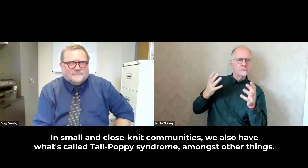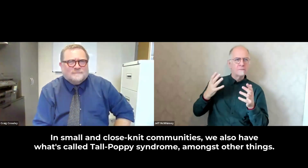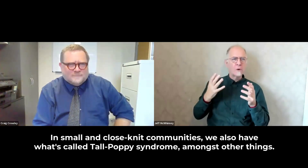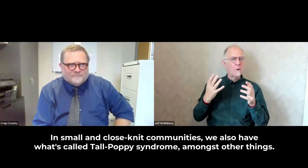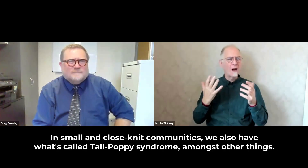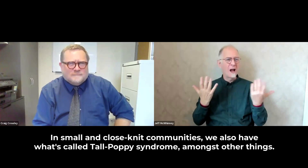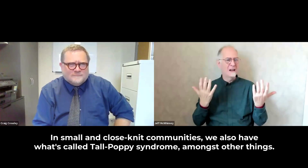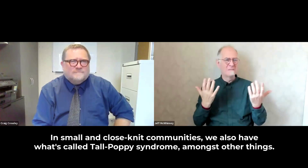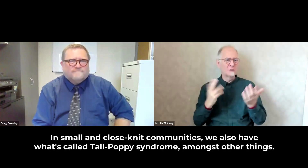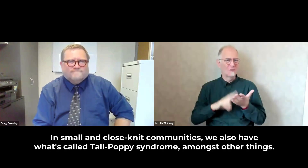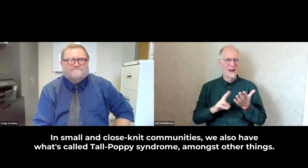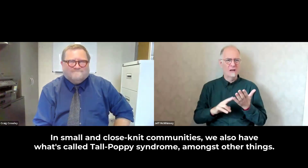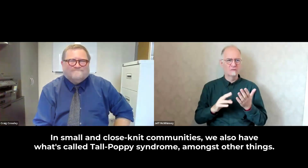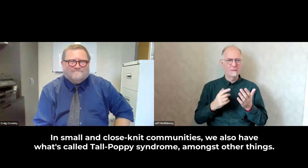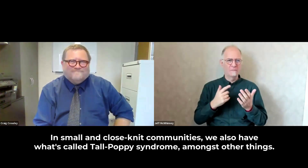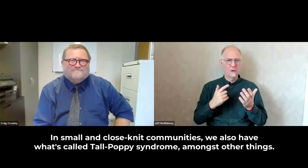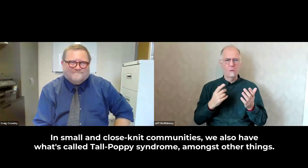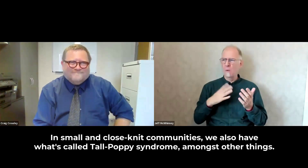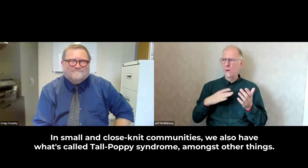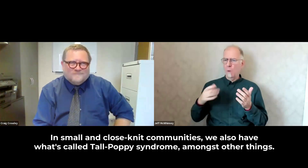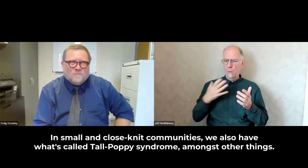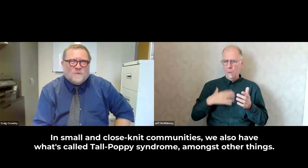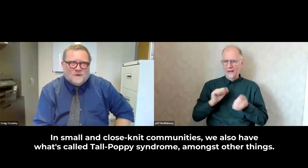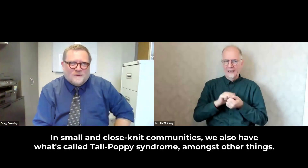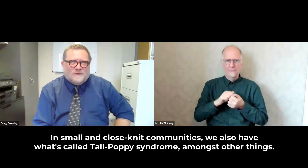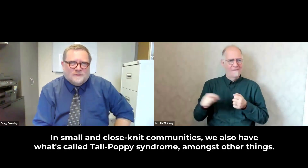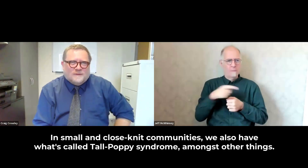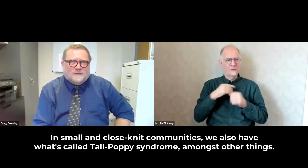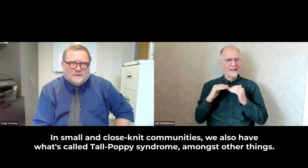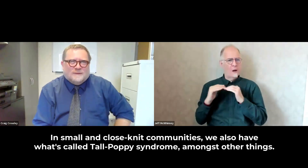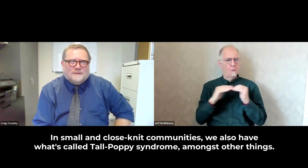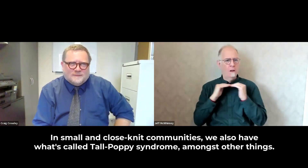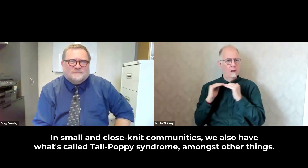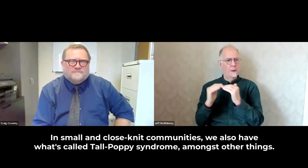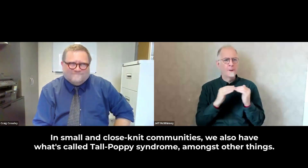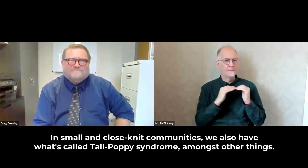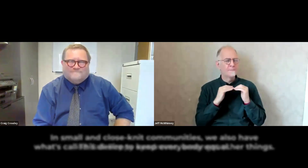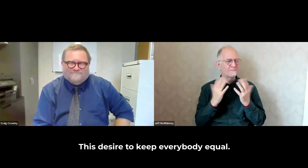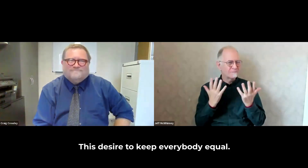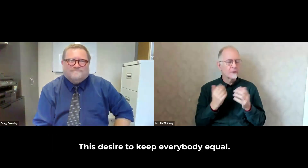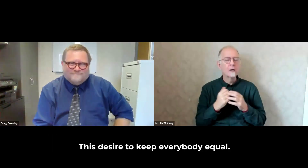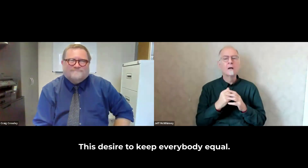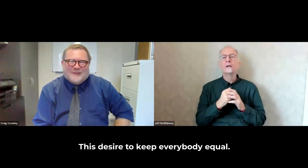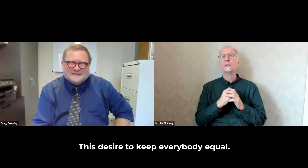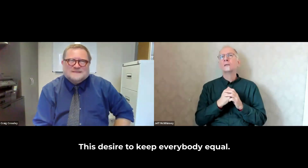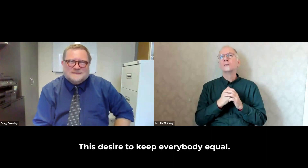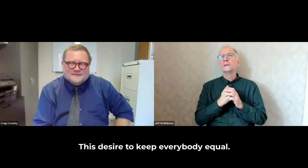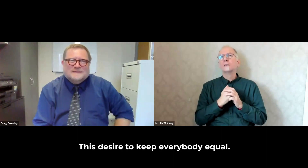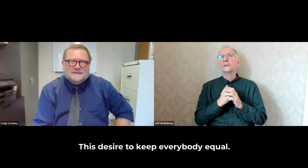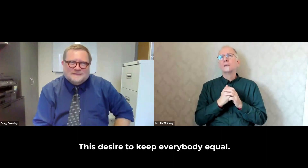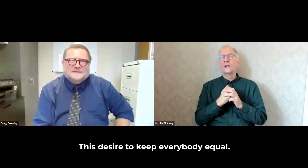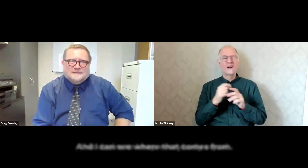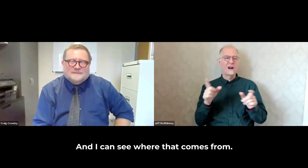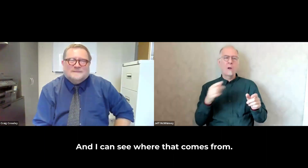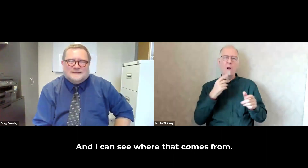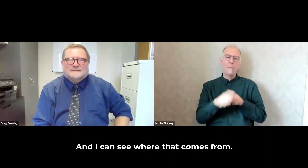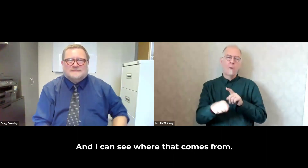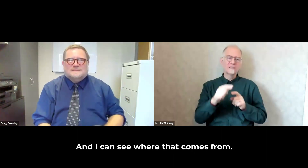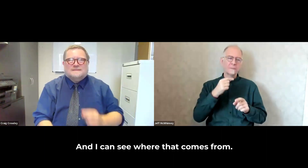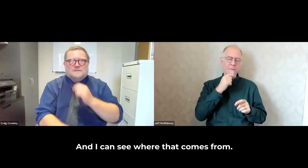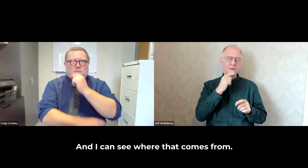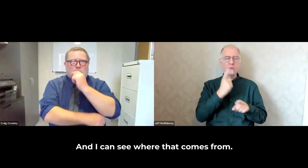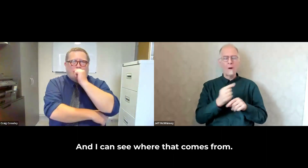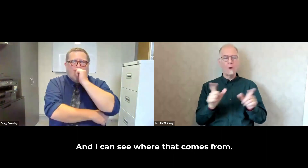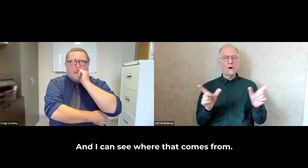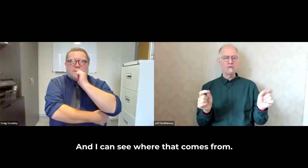also have what's called tall poppy syndrome, amongst other things, and this desire to keep everybody equal. And I can see where